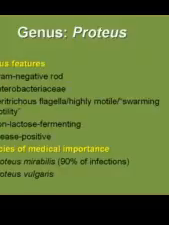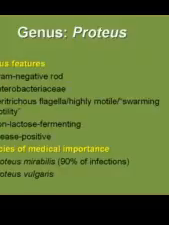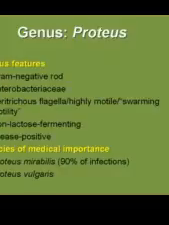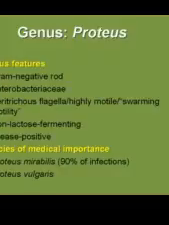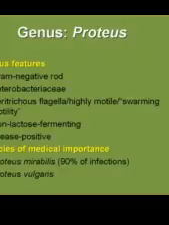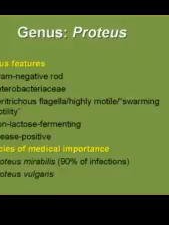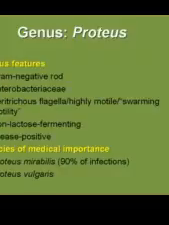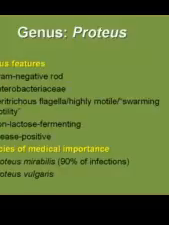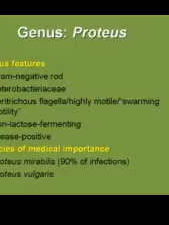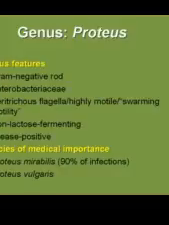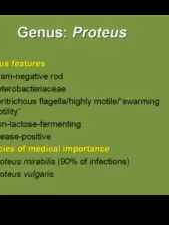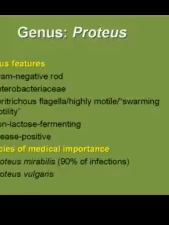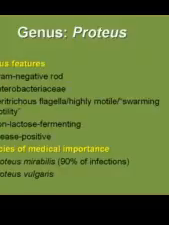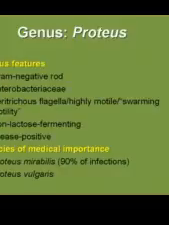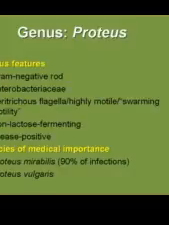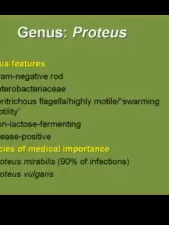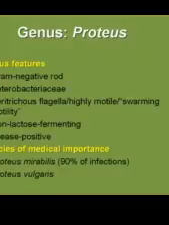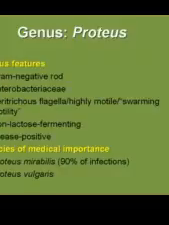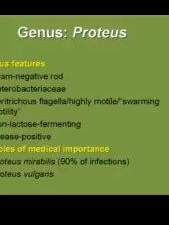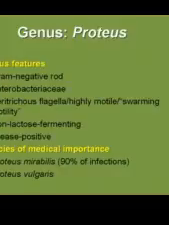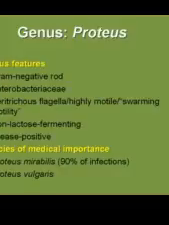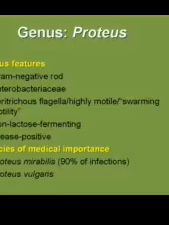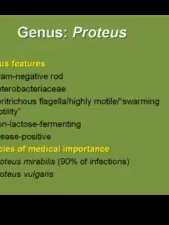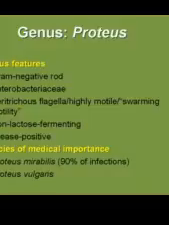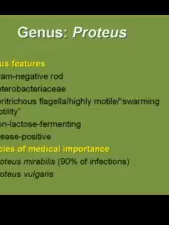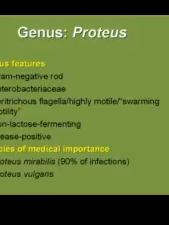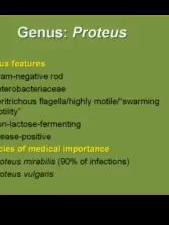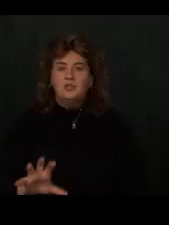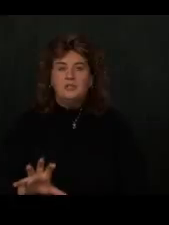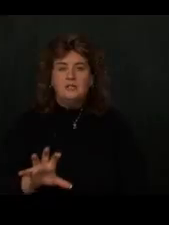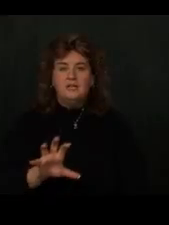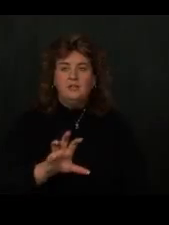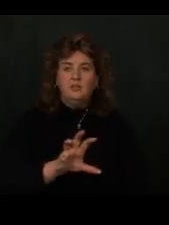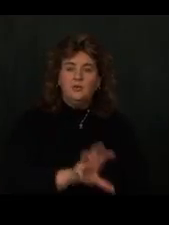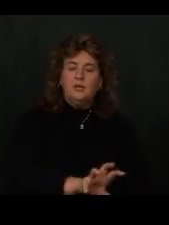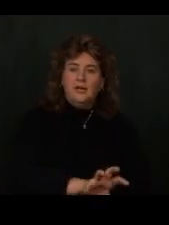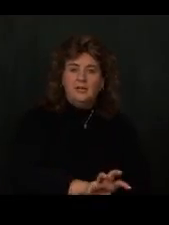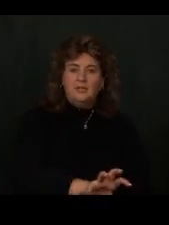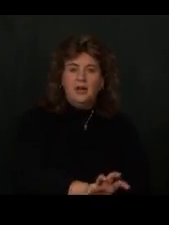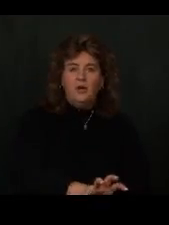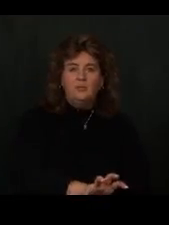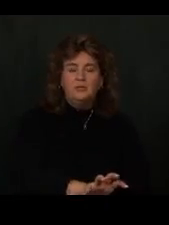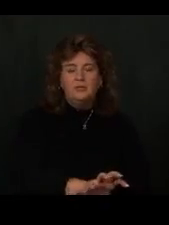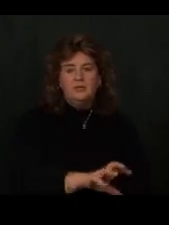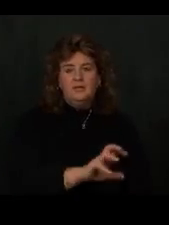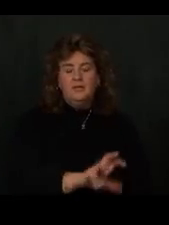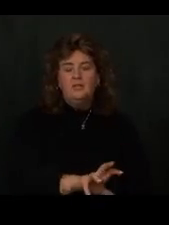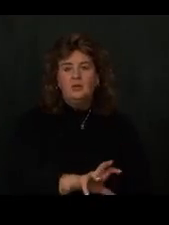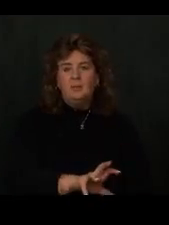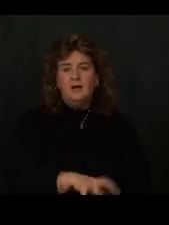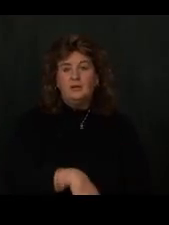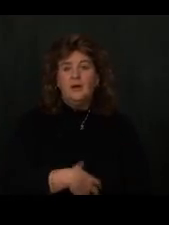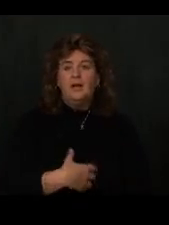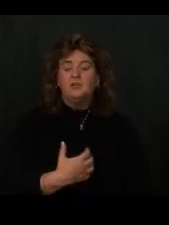also urease positive, okay? And just like the urease helped Helicobacter